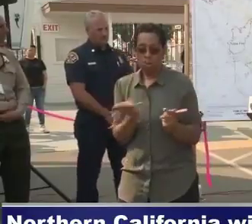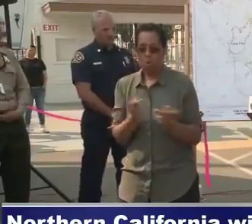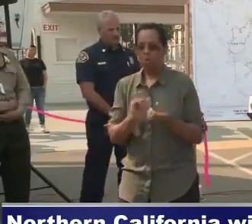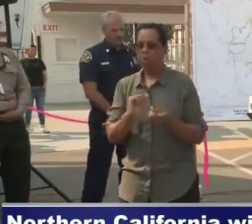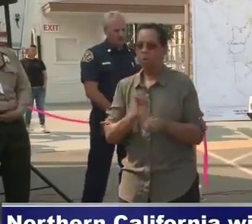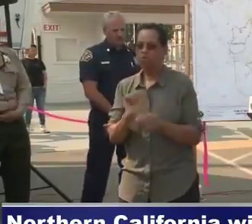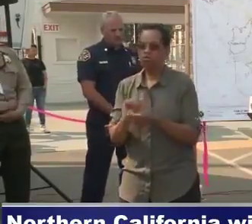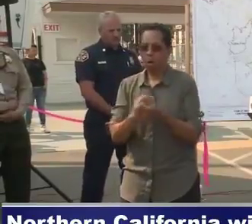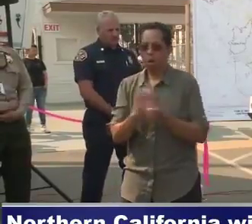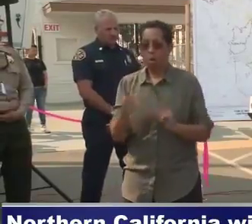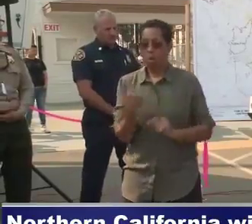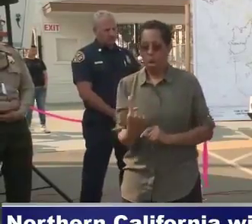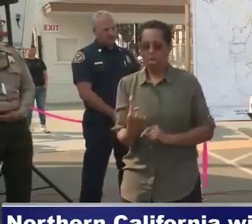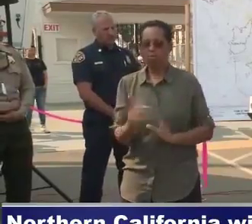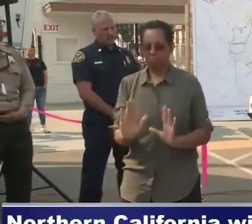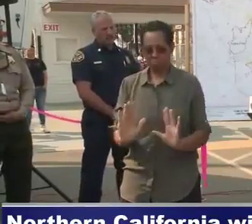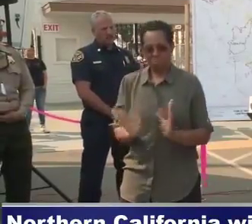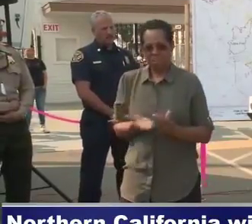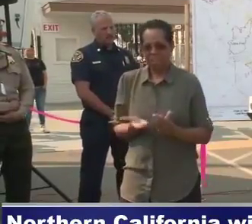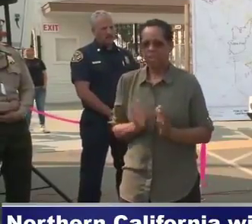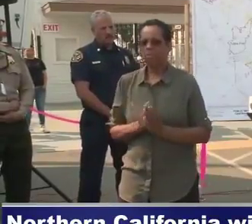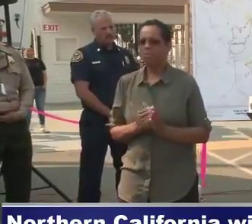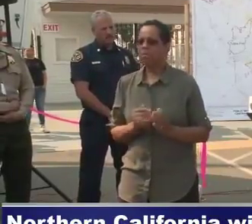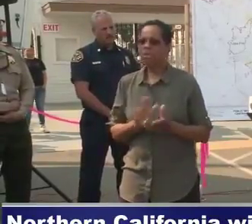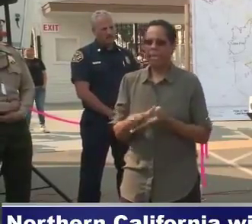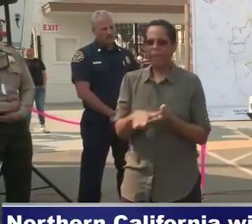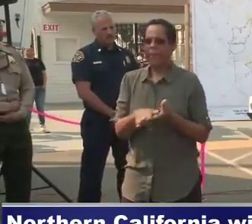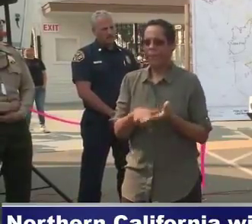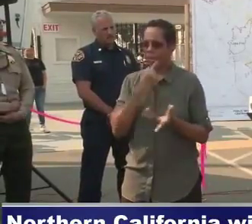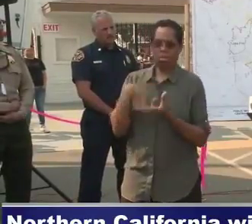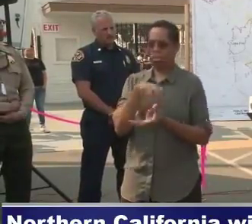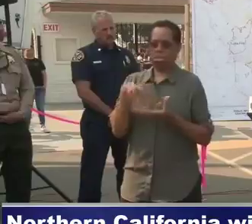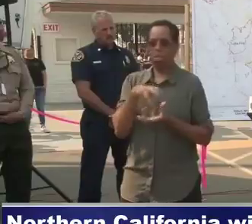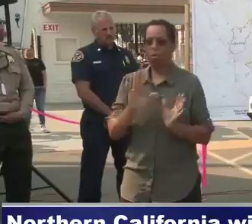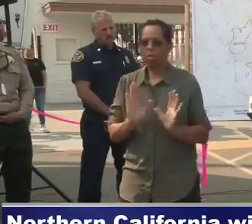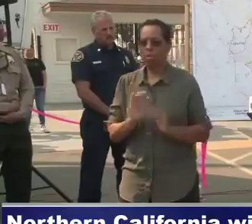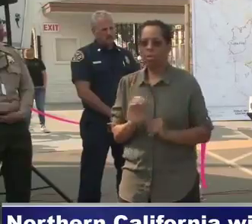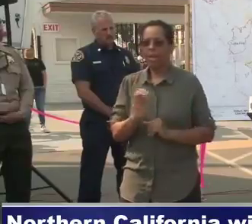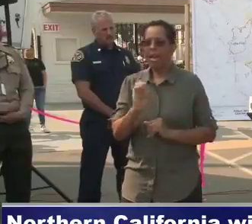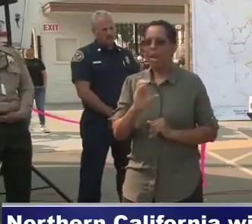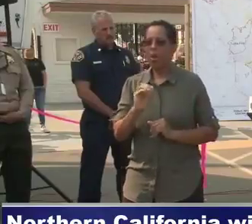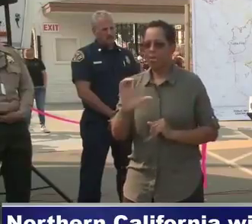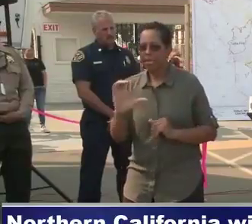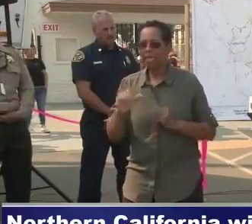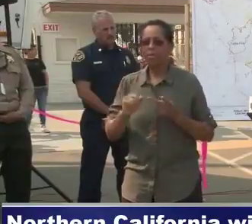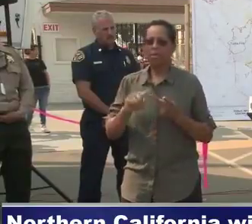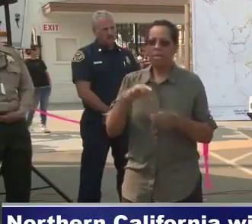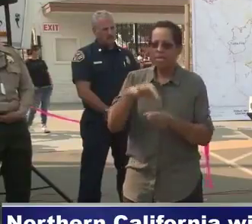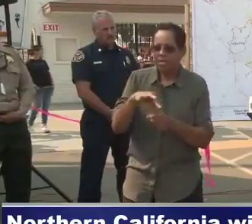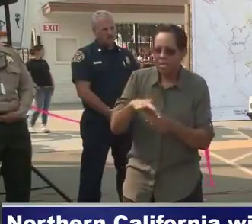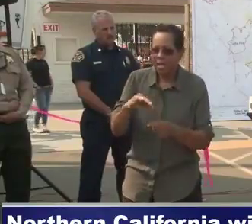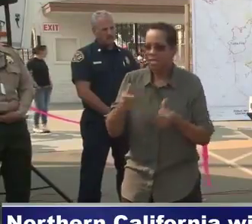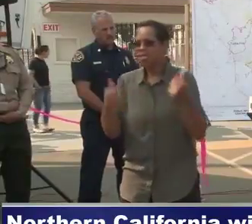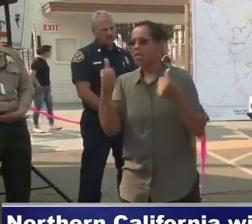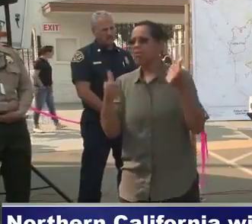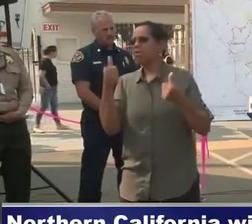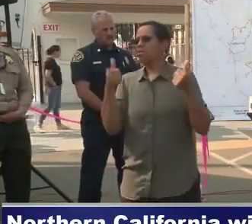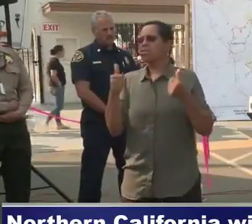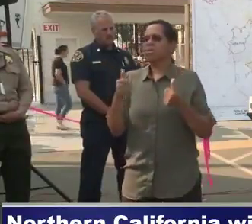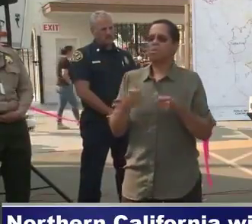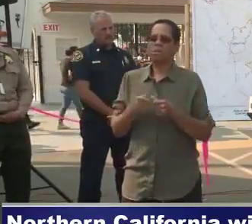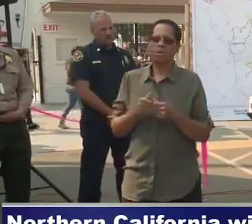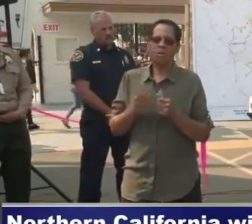2 teams. It makes it a lot cleaner for all of you, for the EOCs, for the elected officials, as they only deal with one, each county deals with